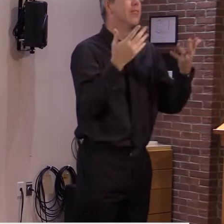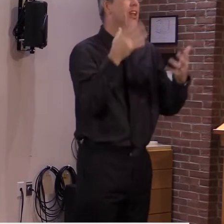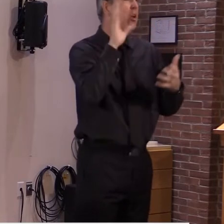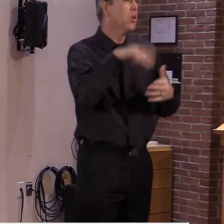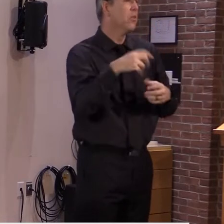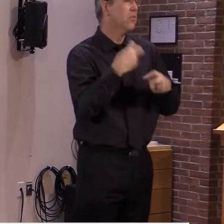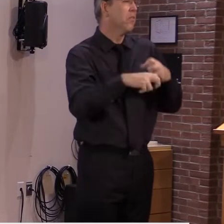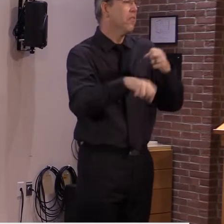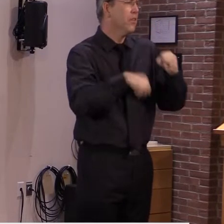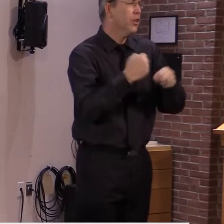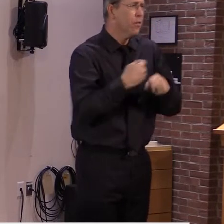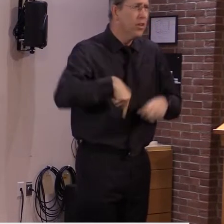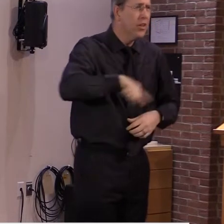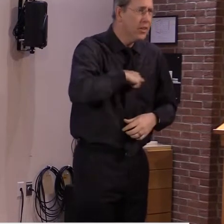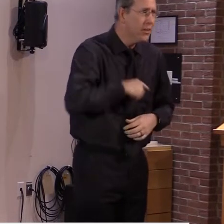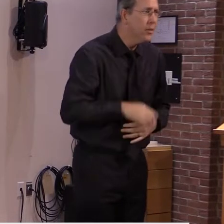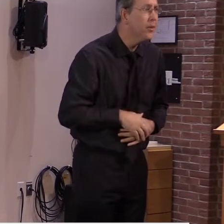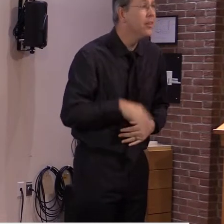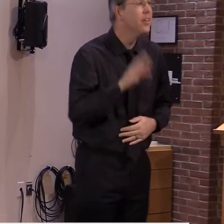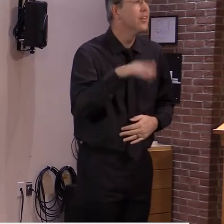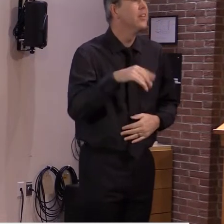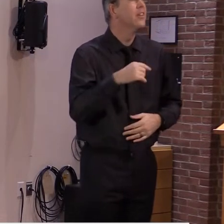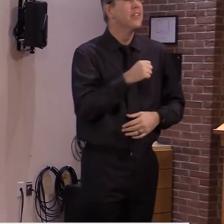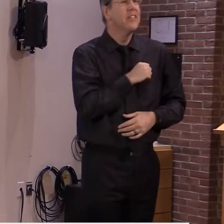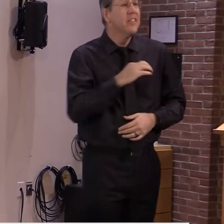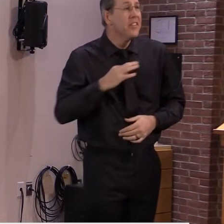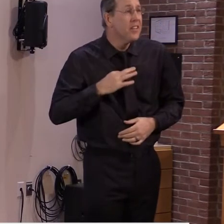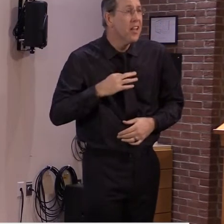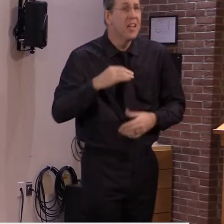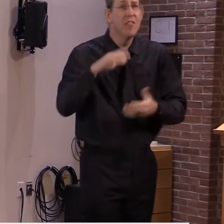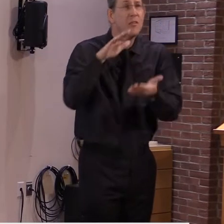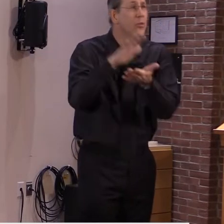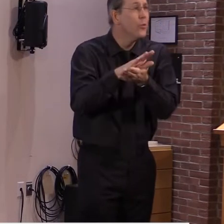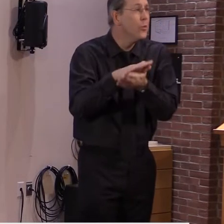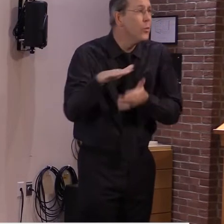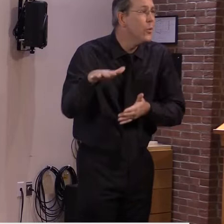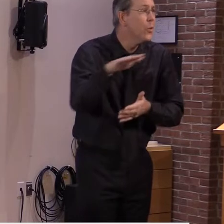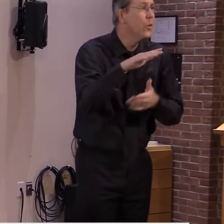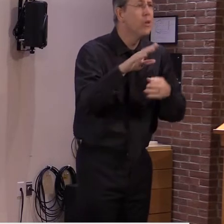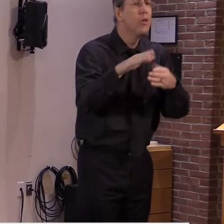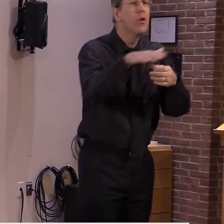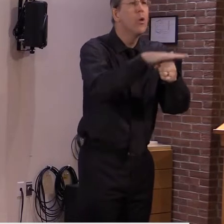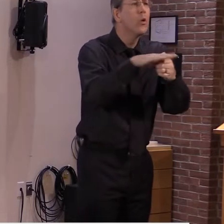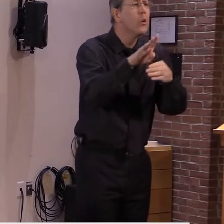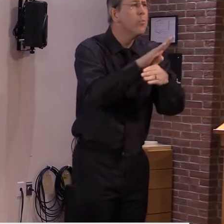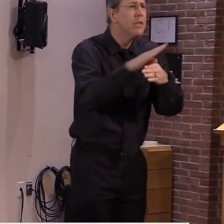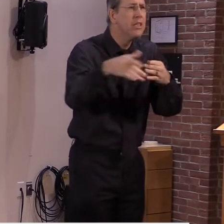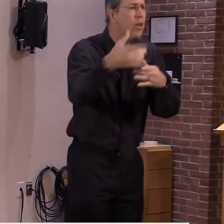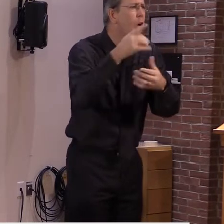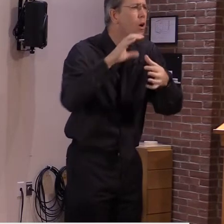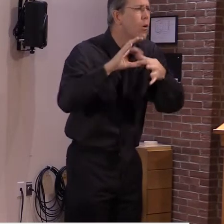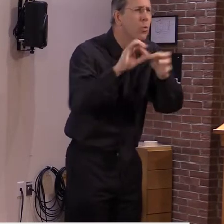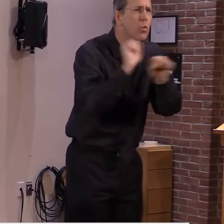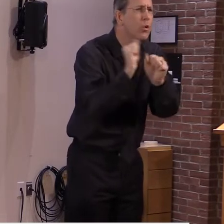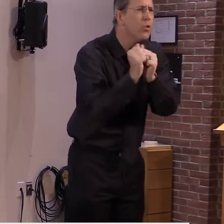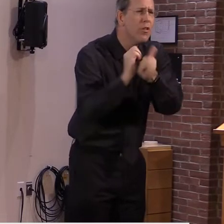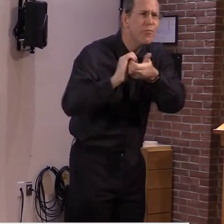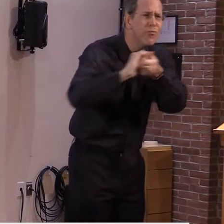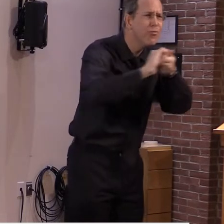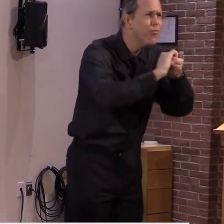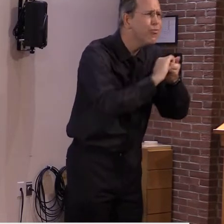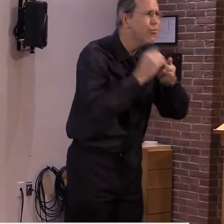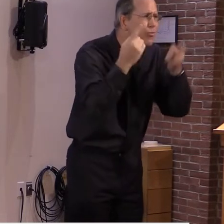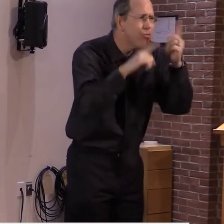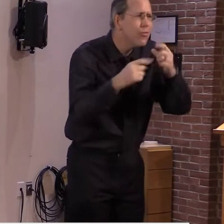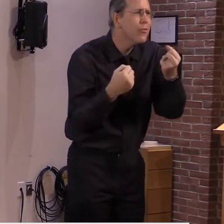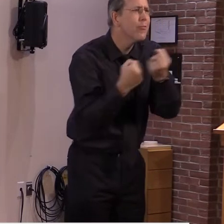school, as well as the small businesses and their partners for helping to make this happen. You set an example for all of